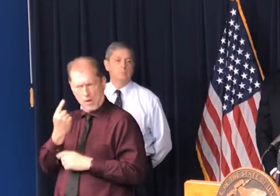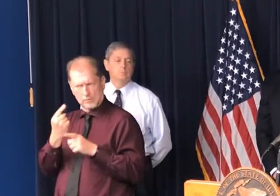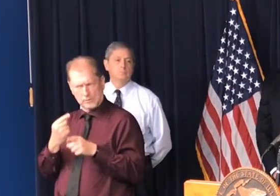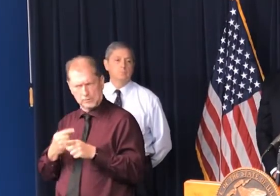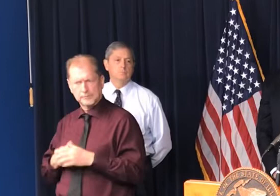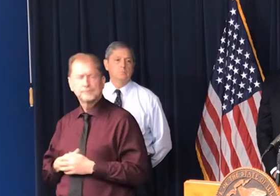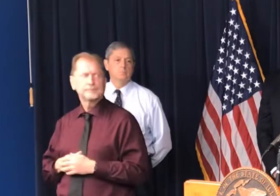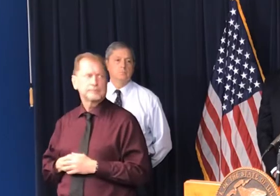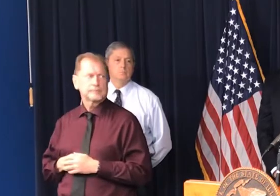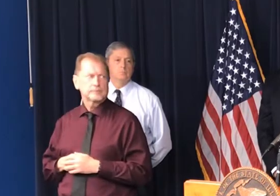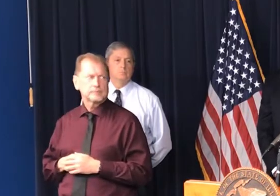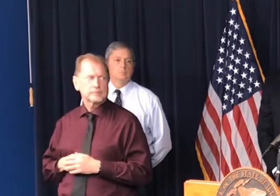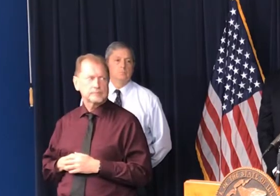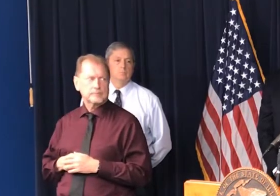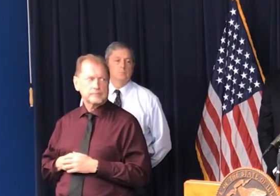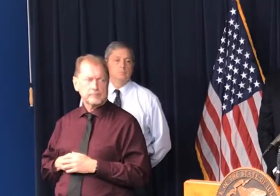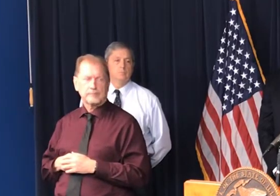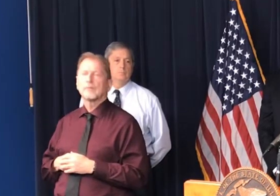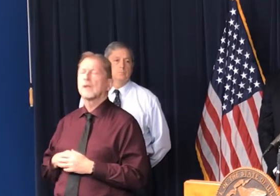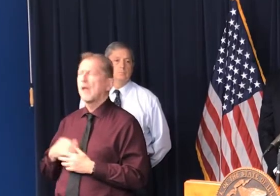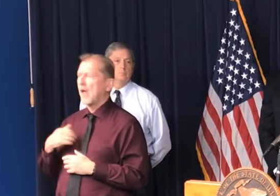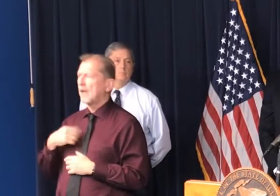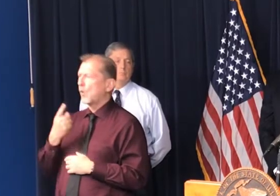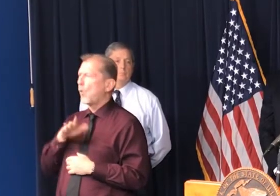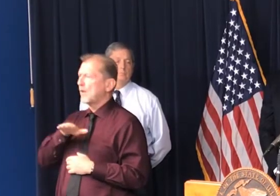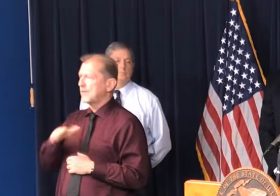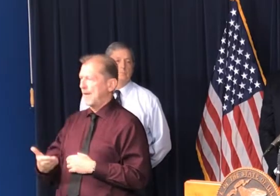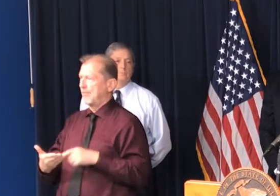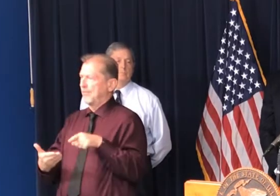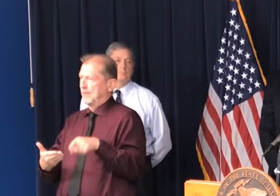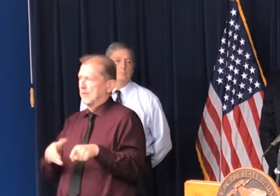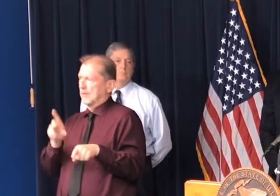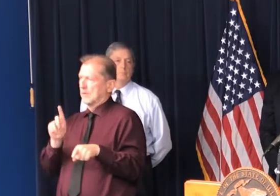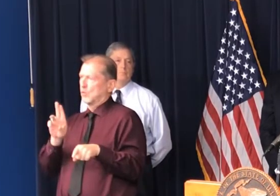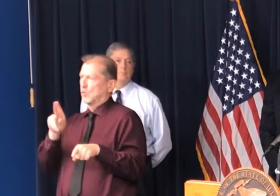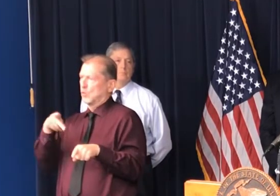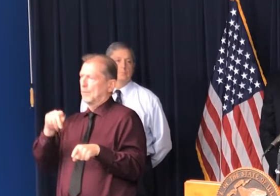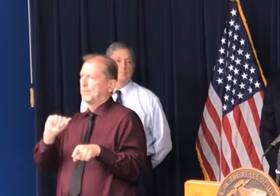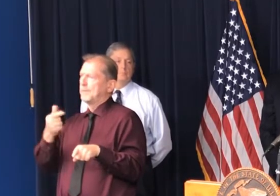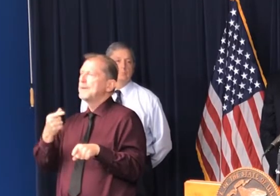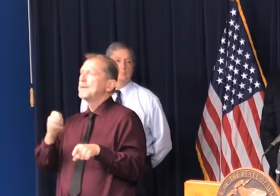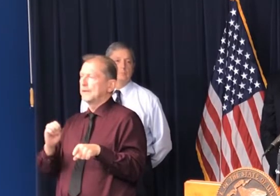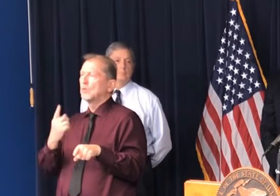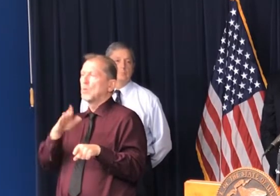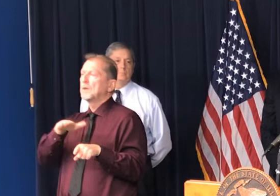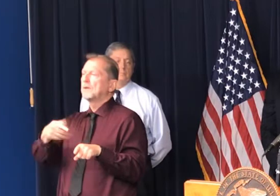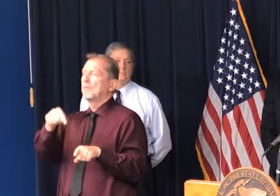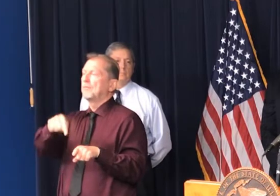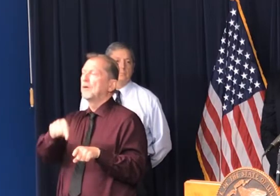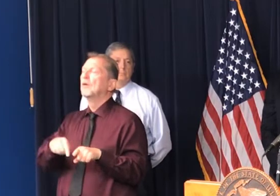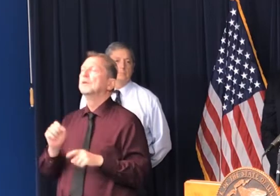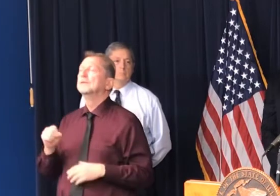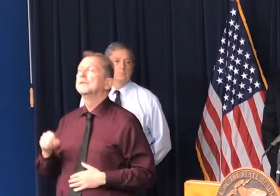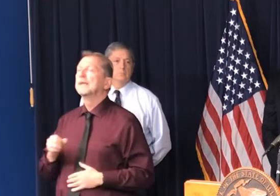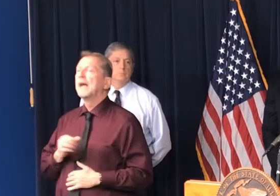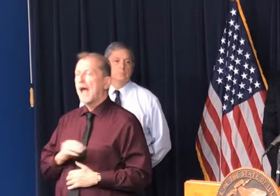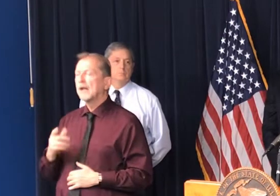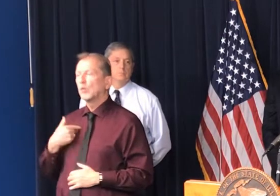So, yes, I'm aware of one death at the DuPage facility. And we have seen